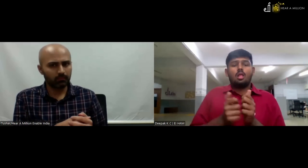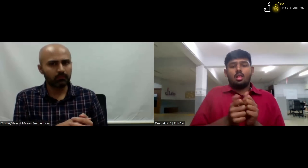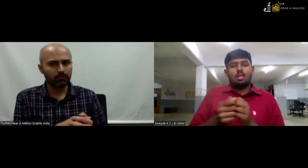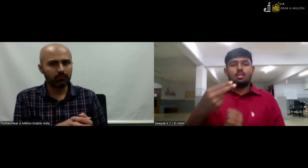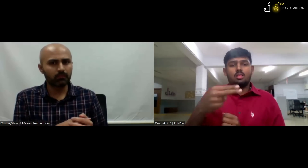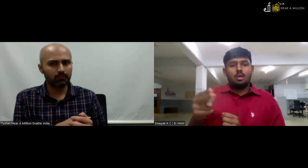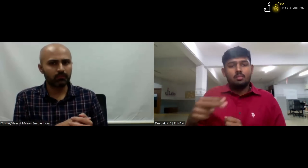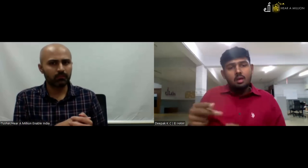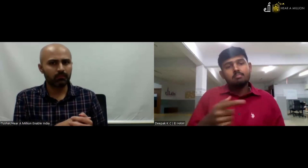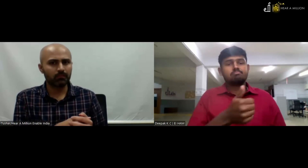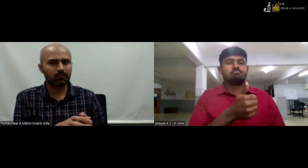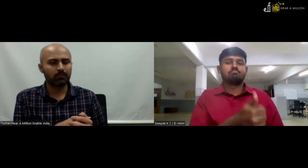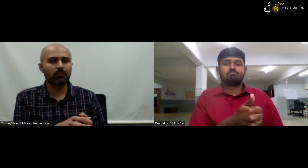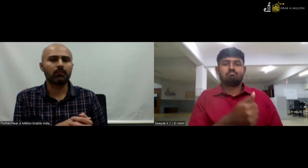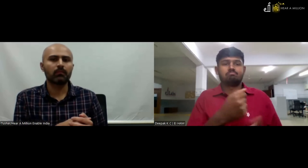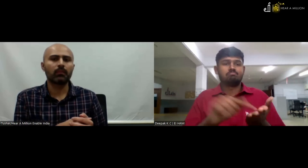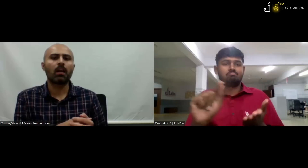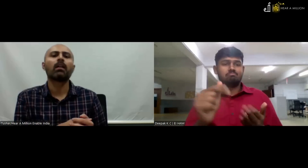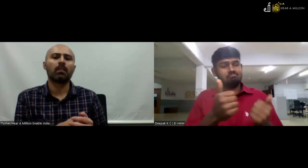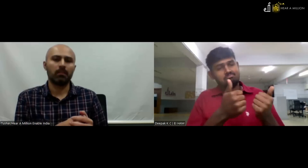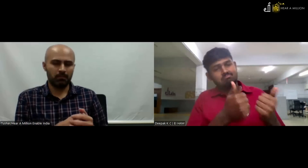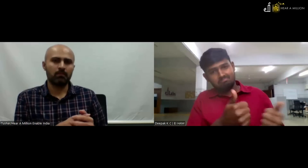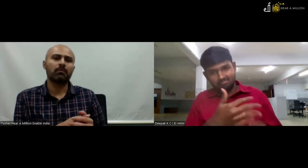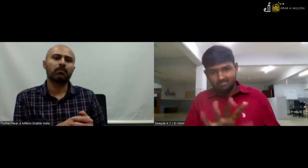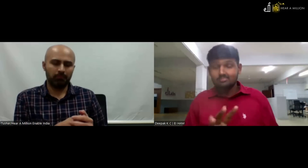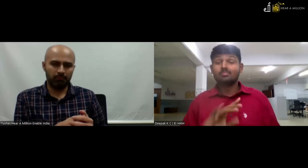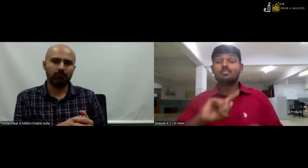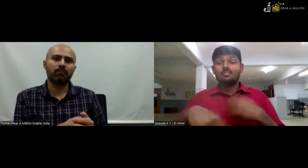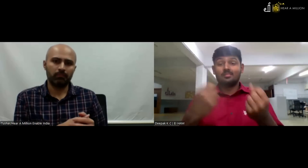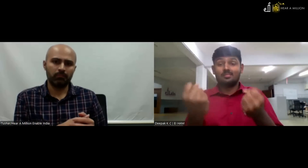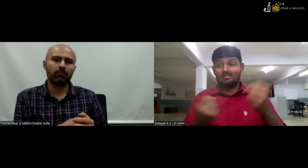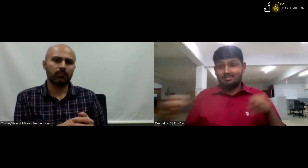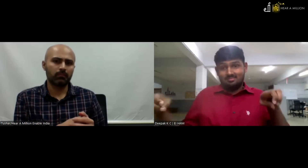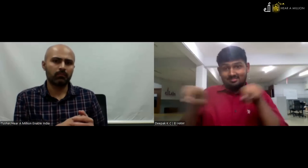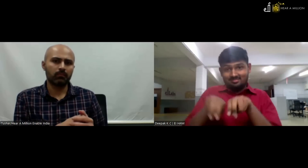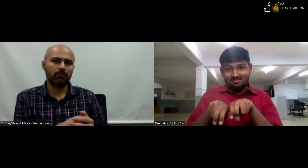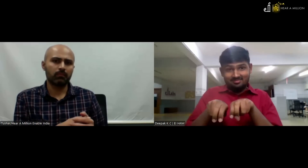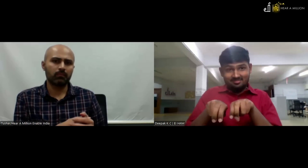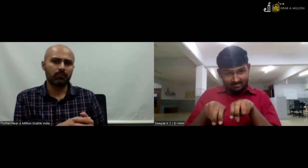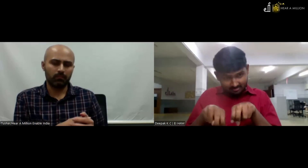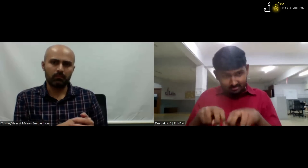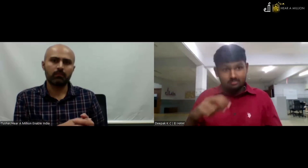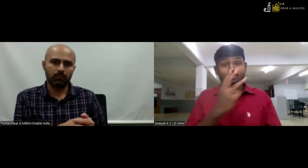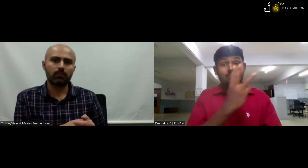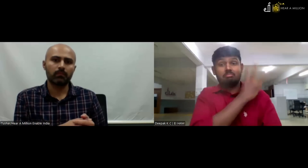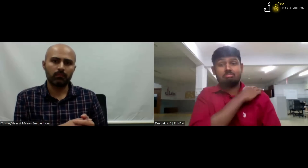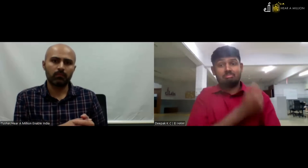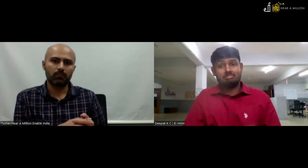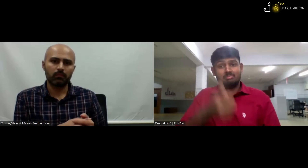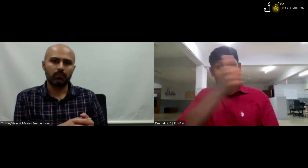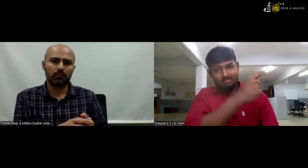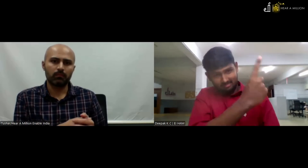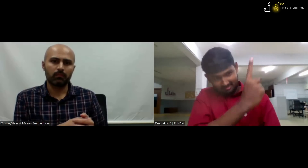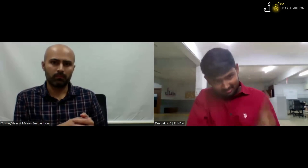he showed me some forms about the various kind of